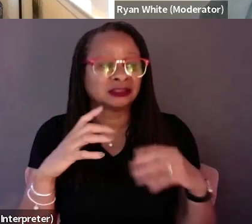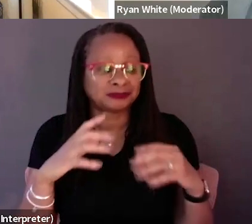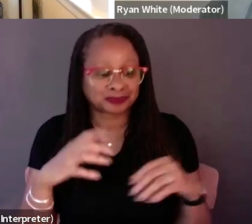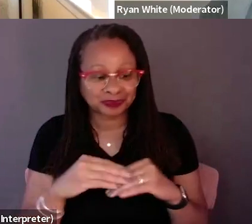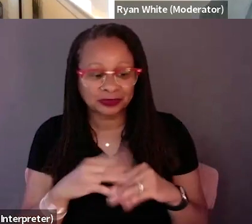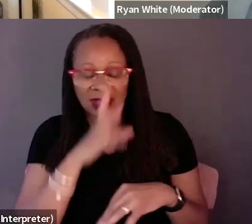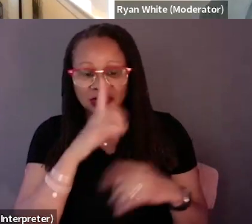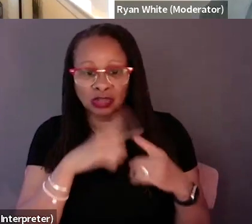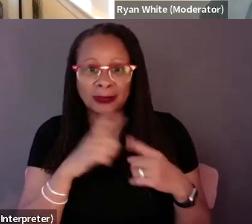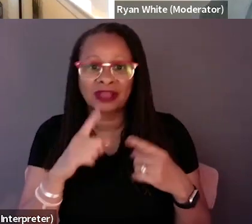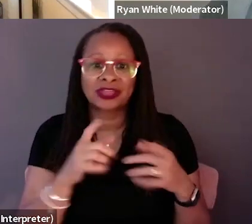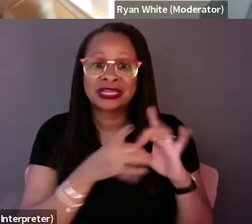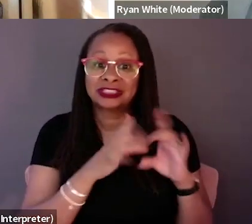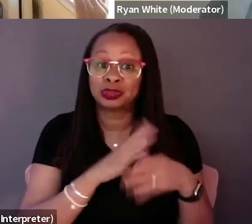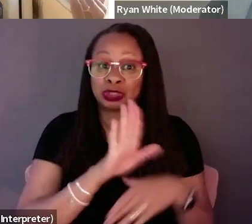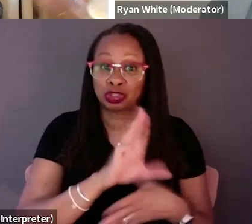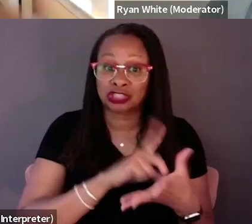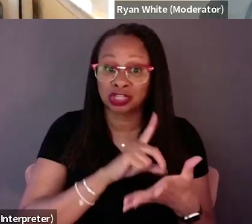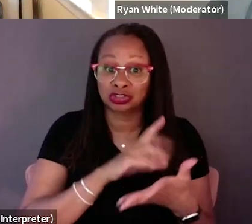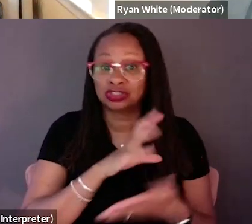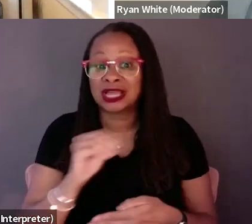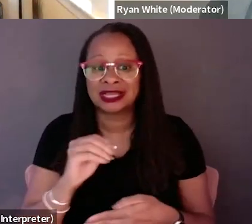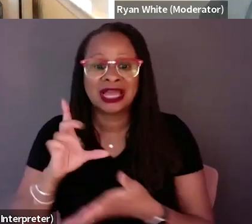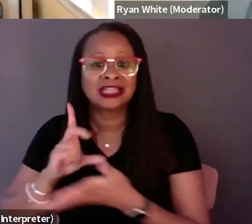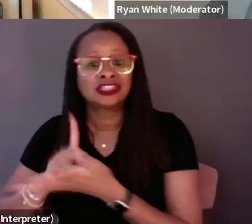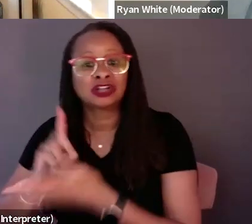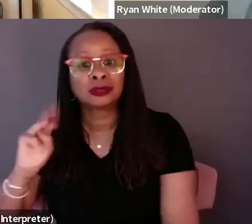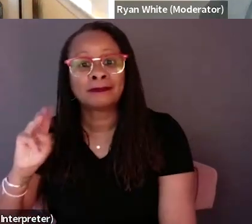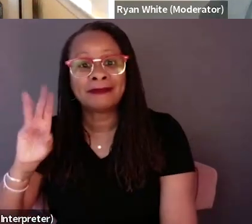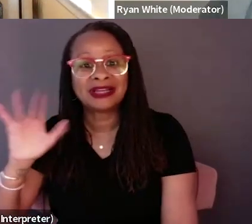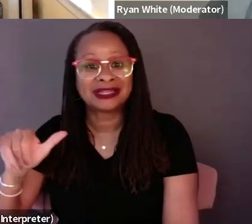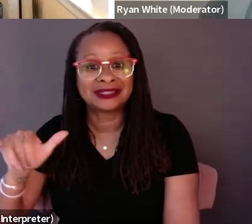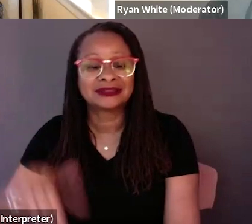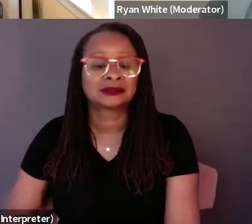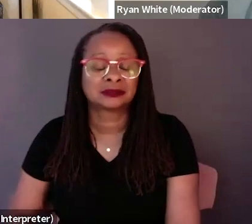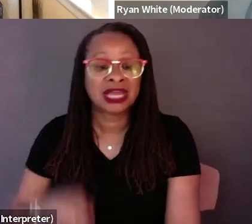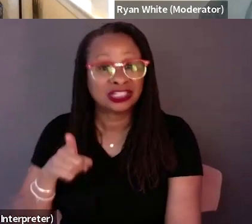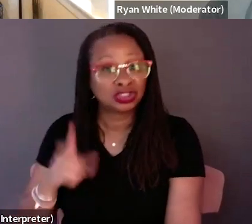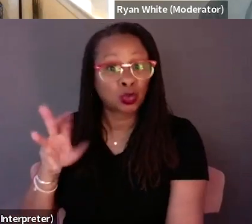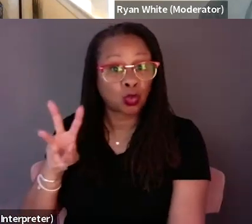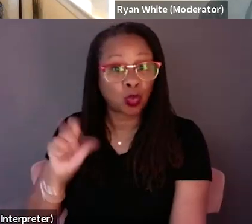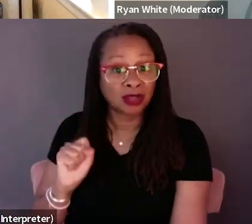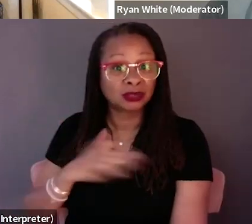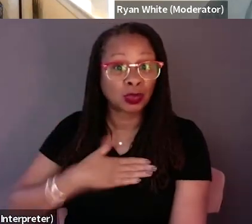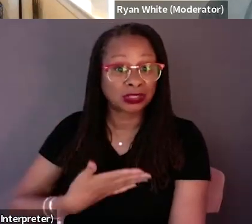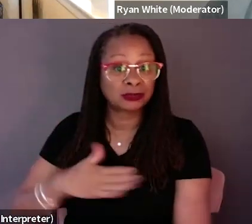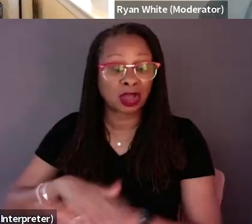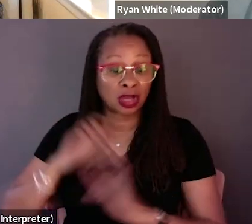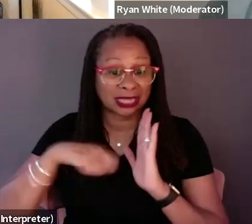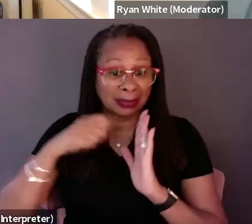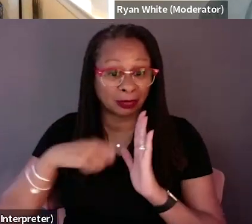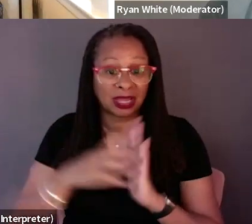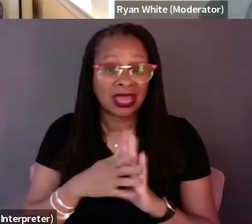about the connection between her doctors and Dr. Money. She was willing to be on camera,